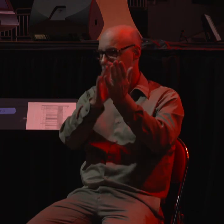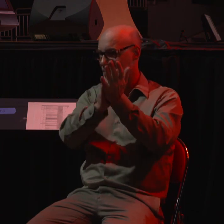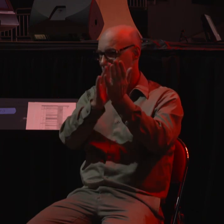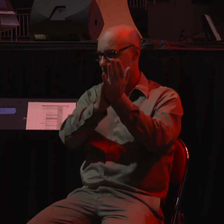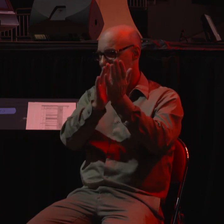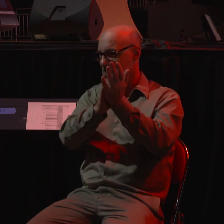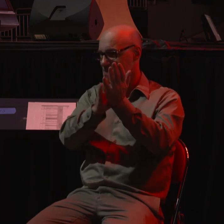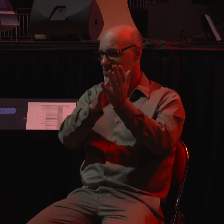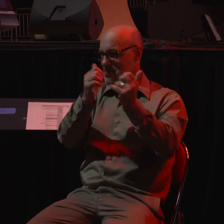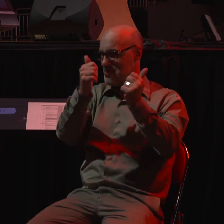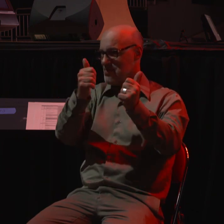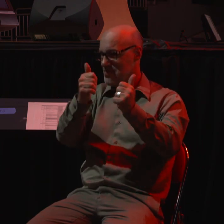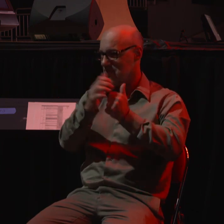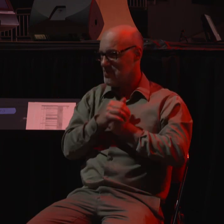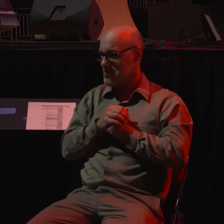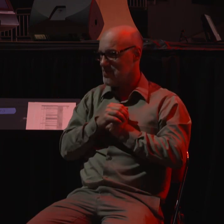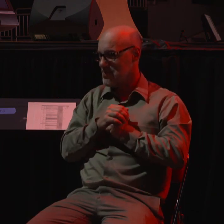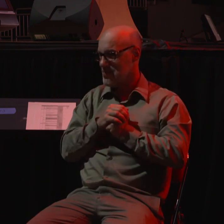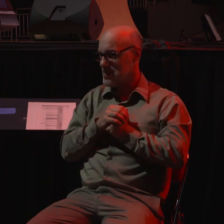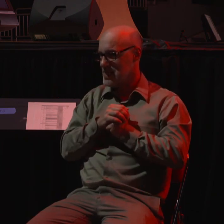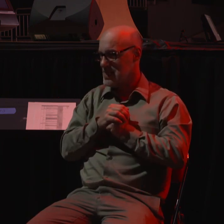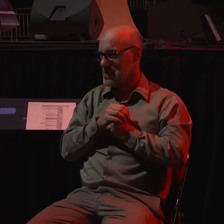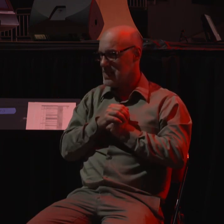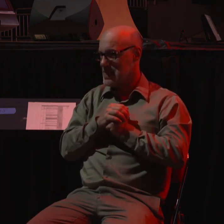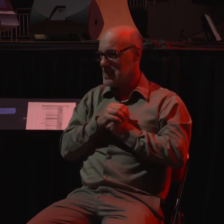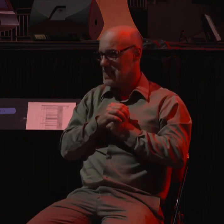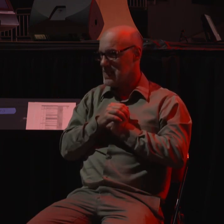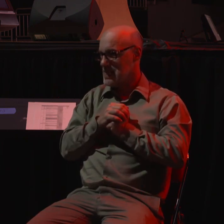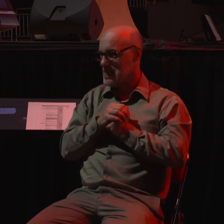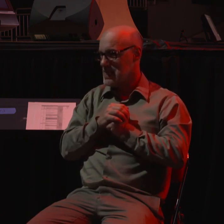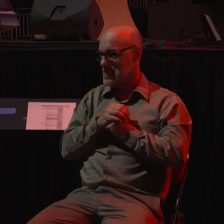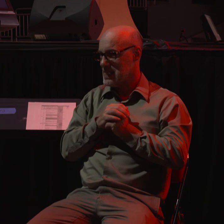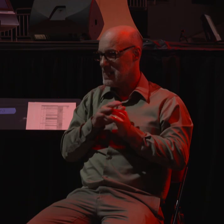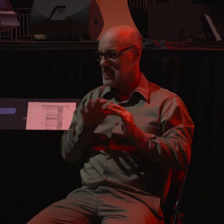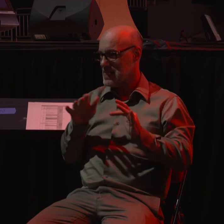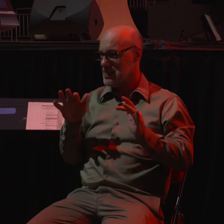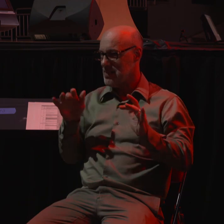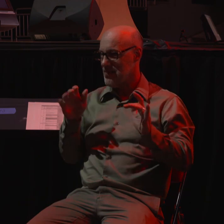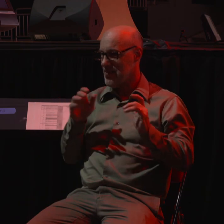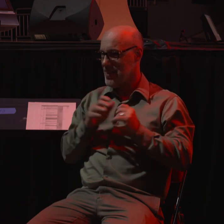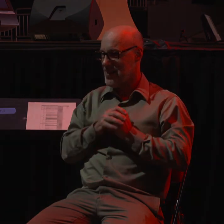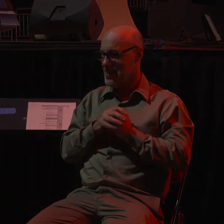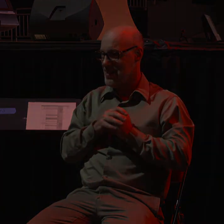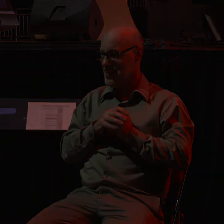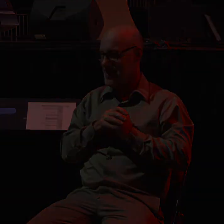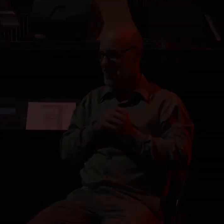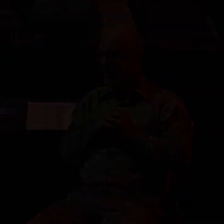Thanks for that bibliography, man. Great bibliography.